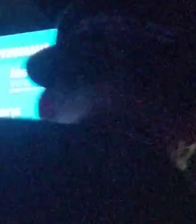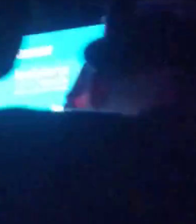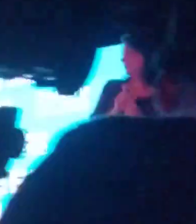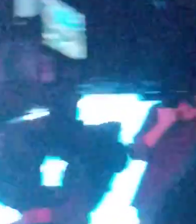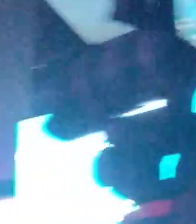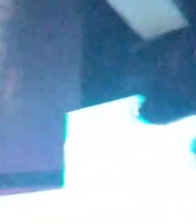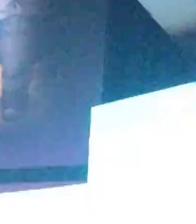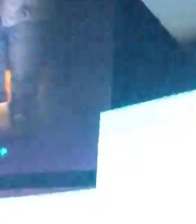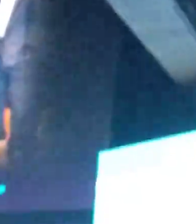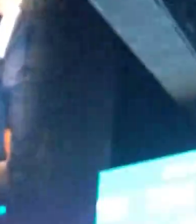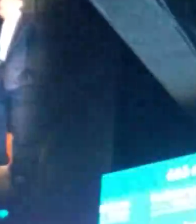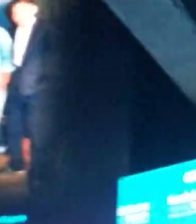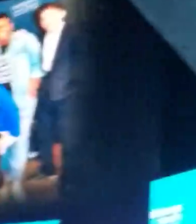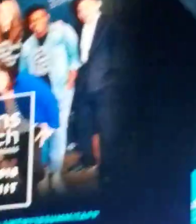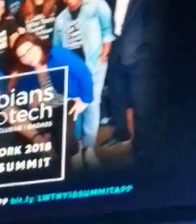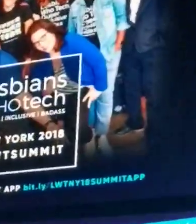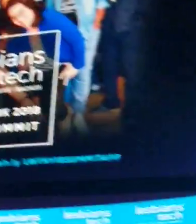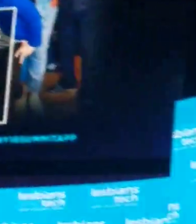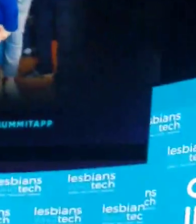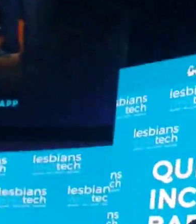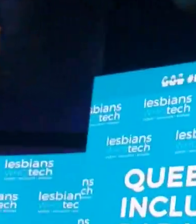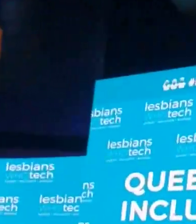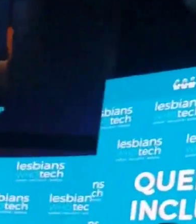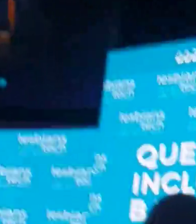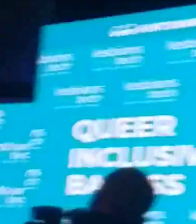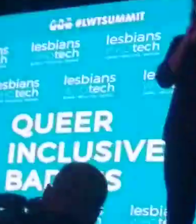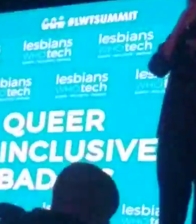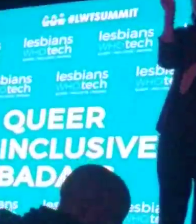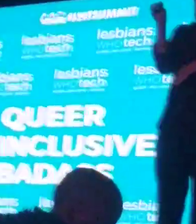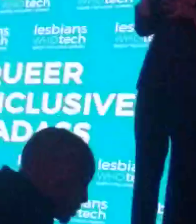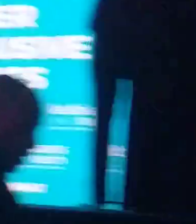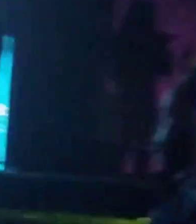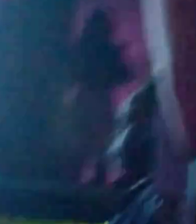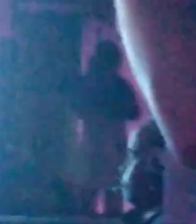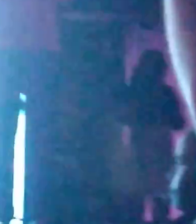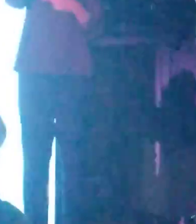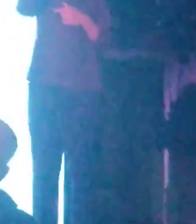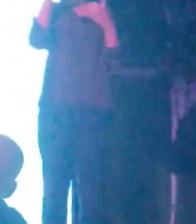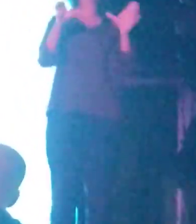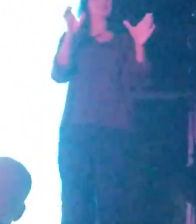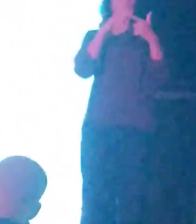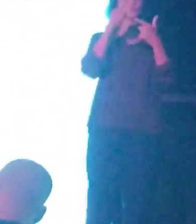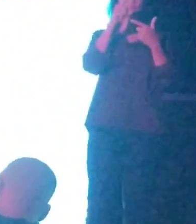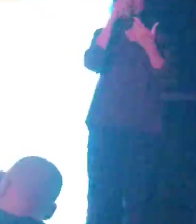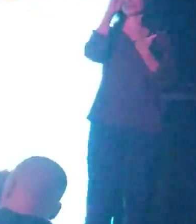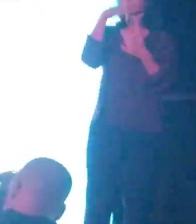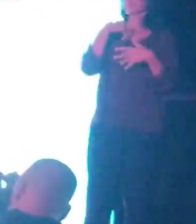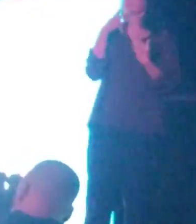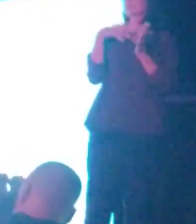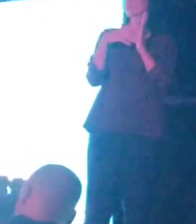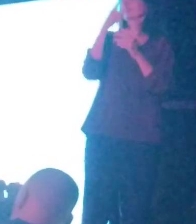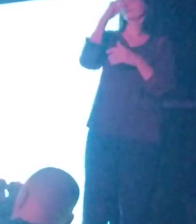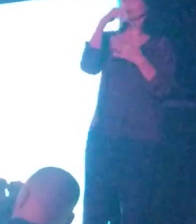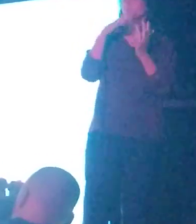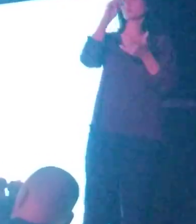good chance of a percentage, and they didn't need much, as we know, a percentage believing stories like that. And so it was